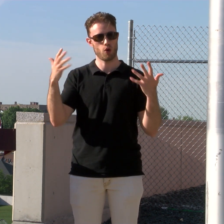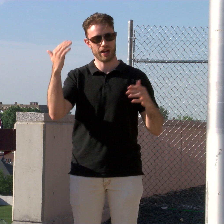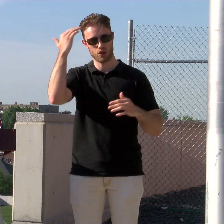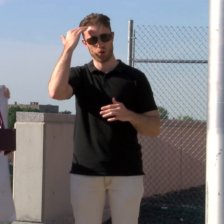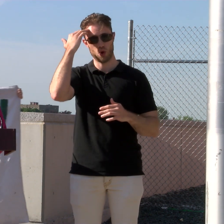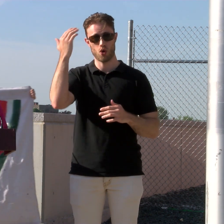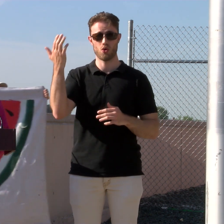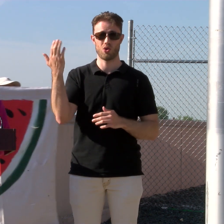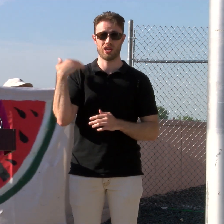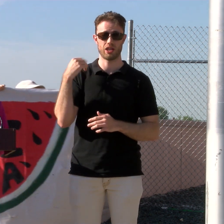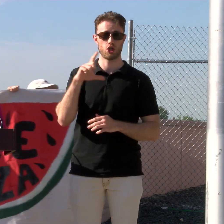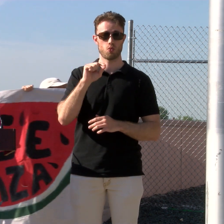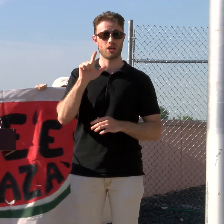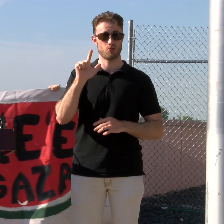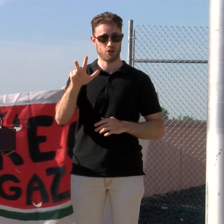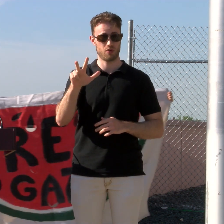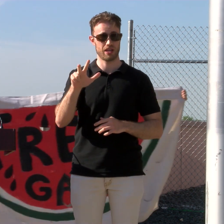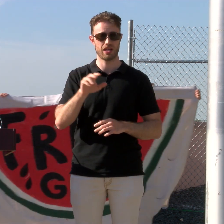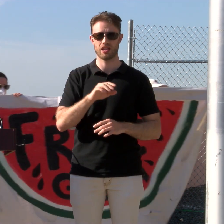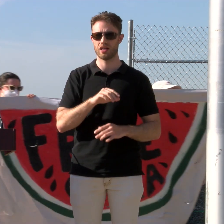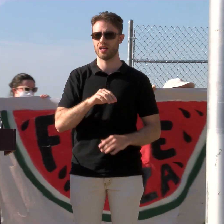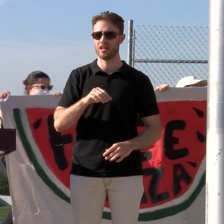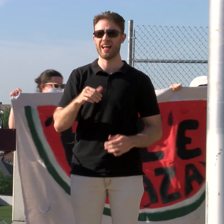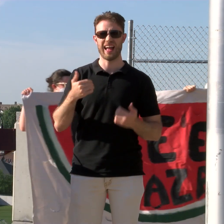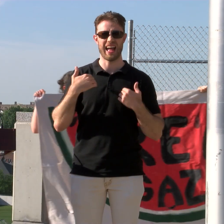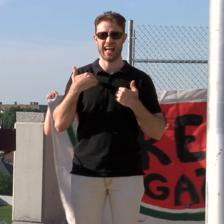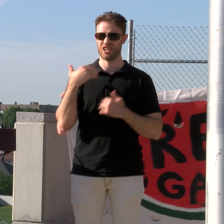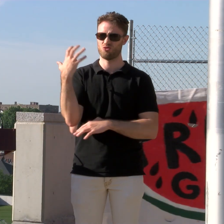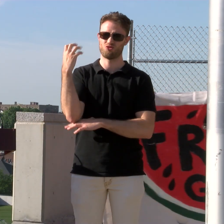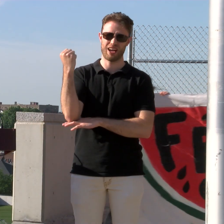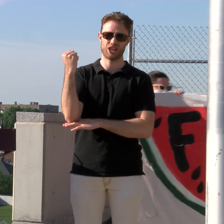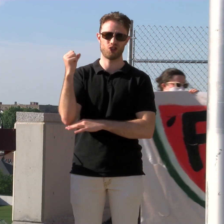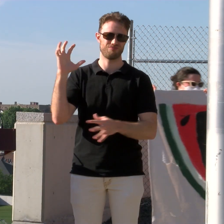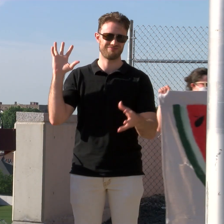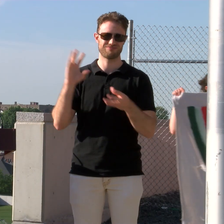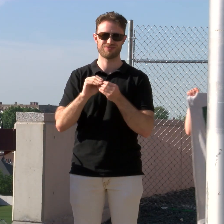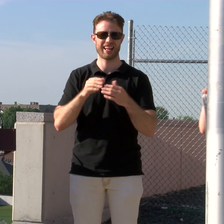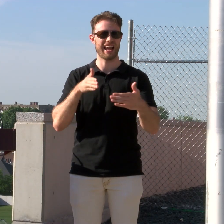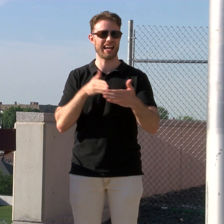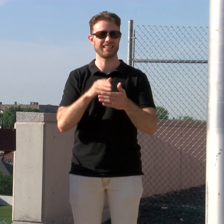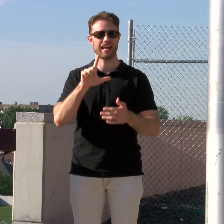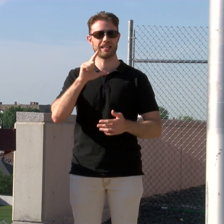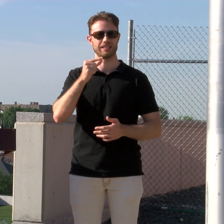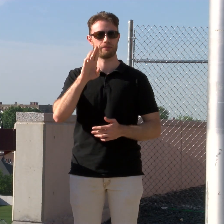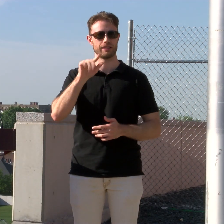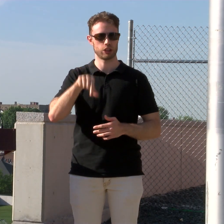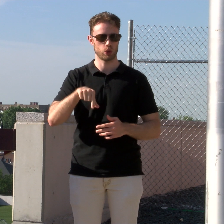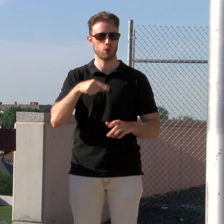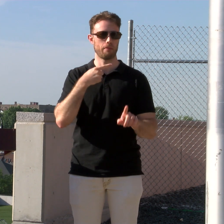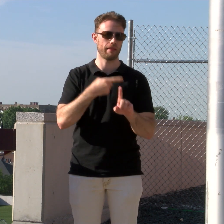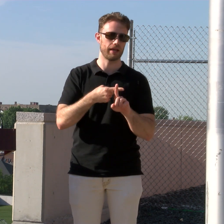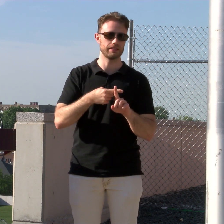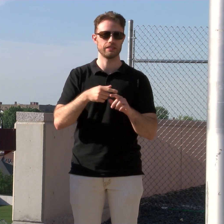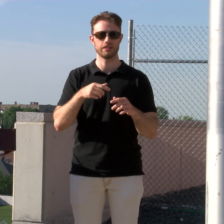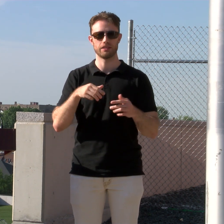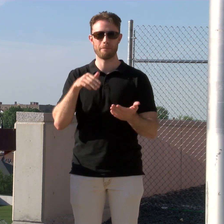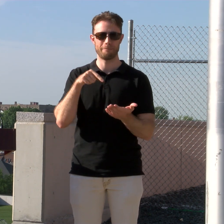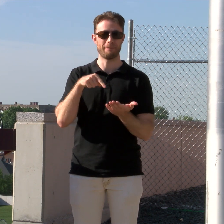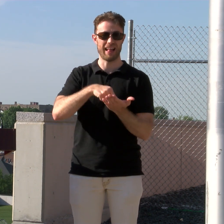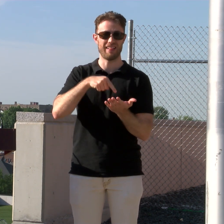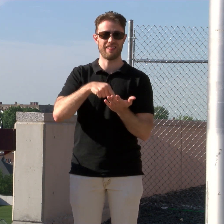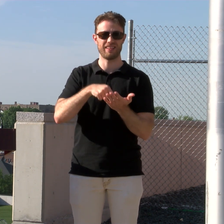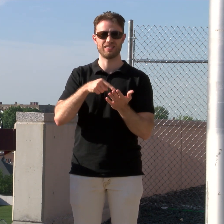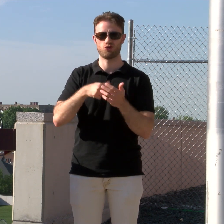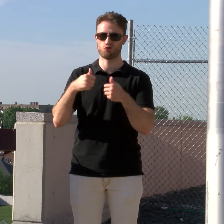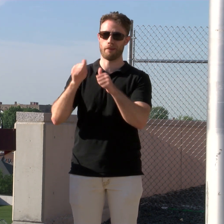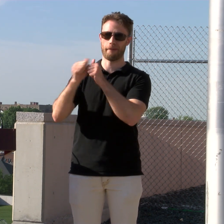in 2023 bore a record number of anti-LGBTQ plus bills, with